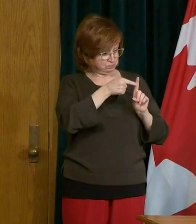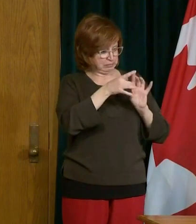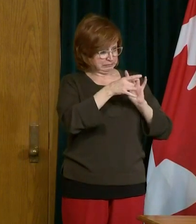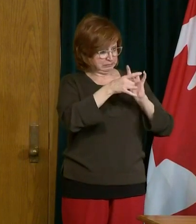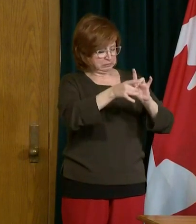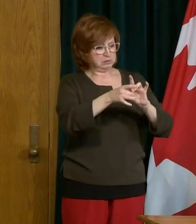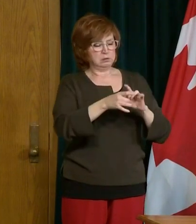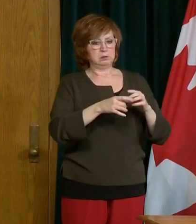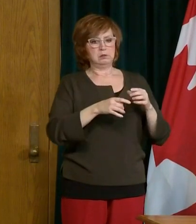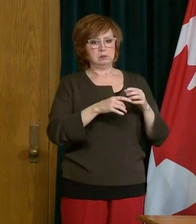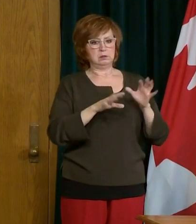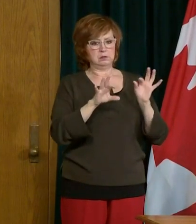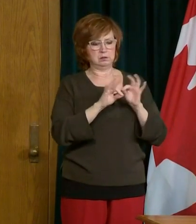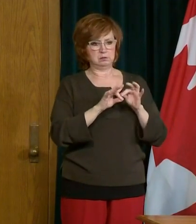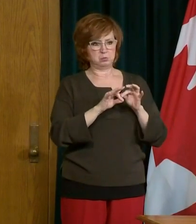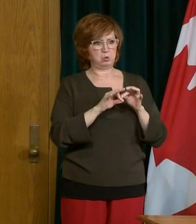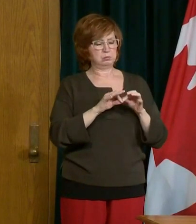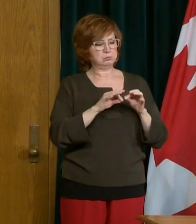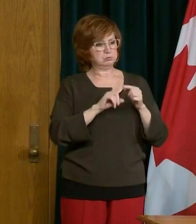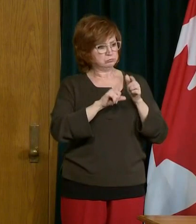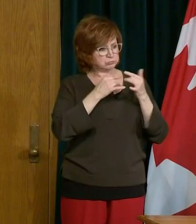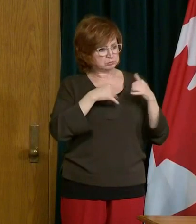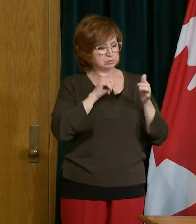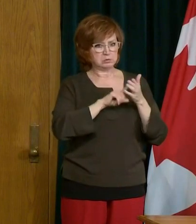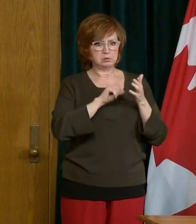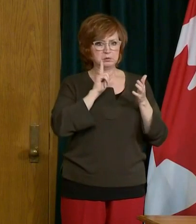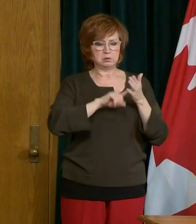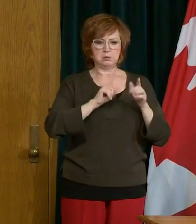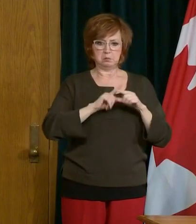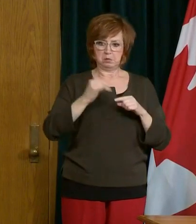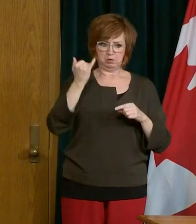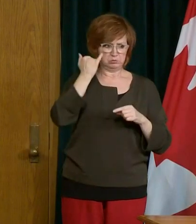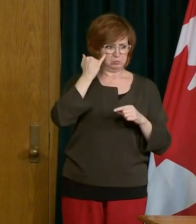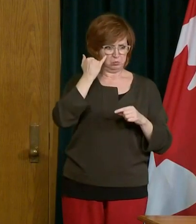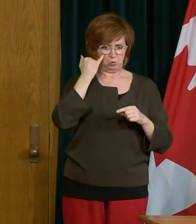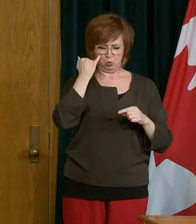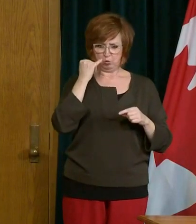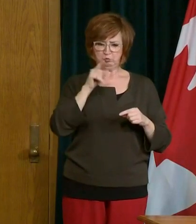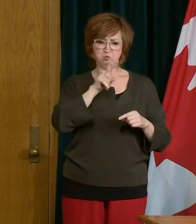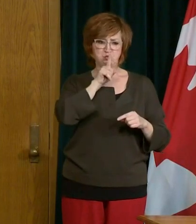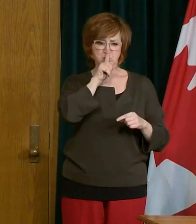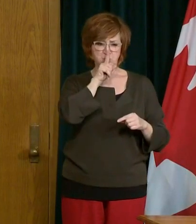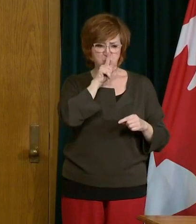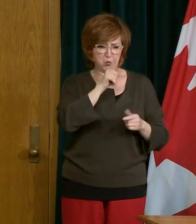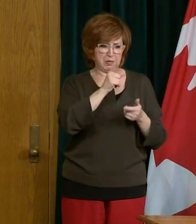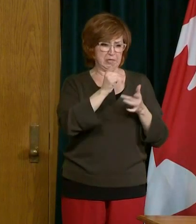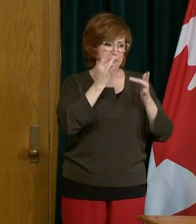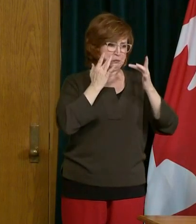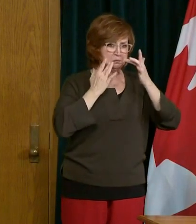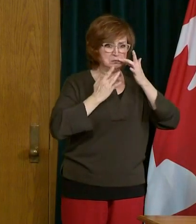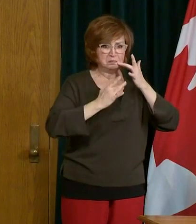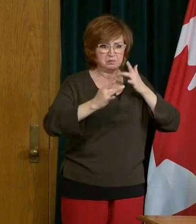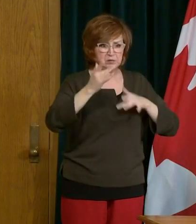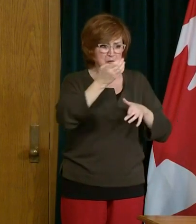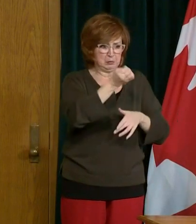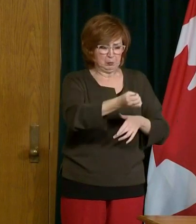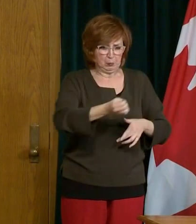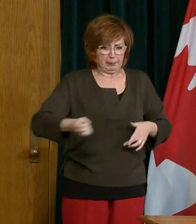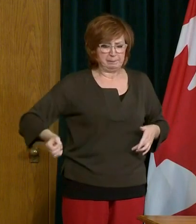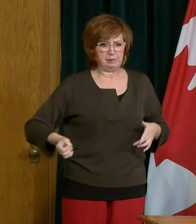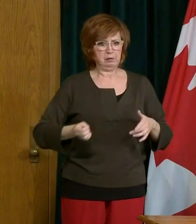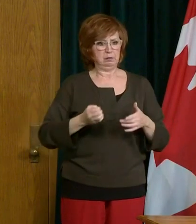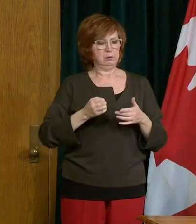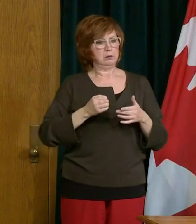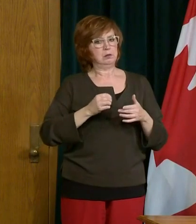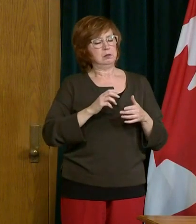So I believe that if there are any very short-term shortages of any products, that the Public Safety Agency, particular